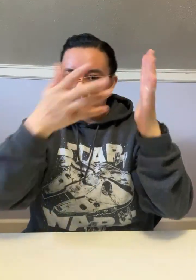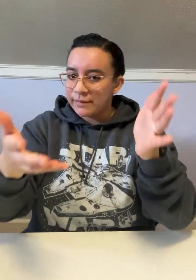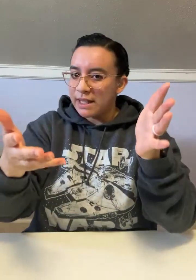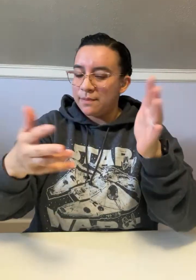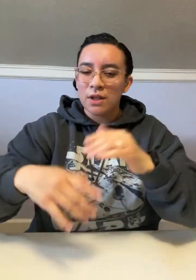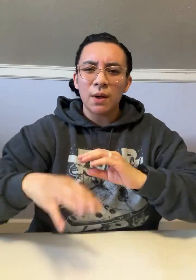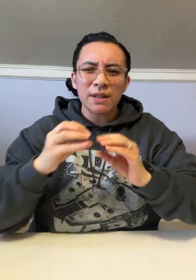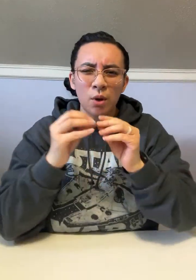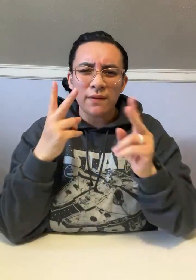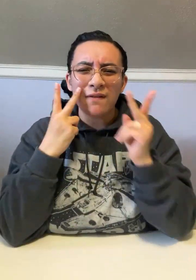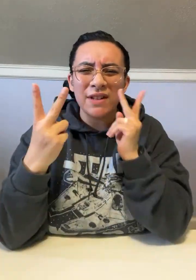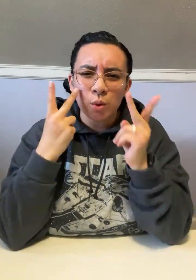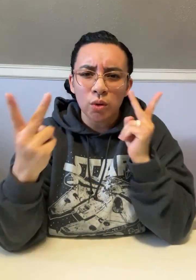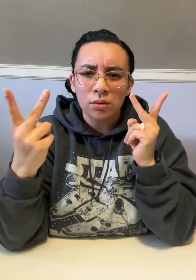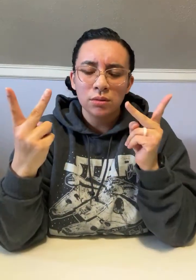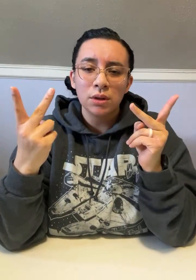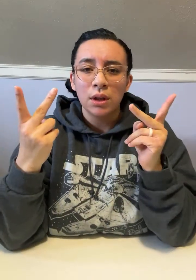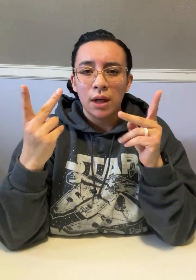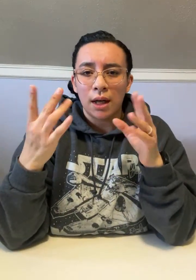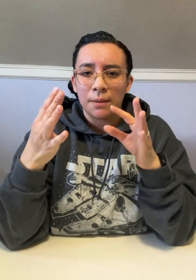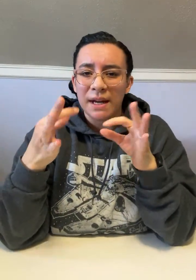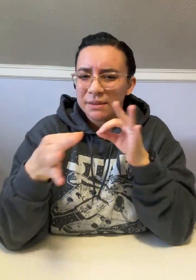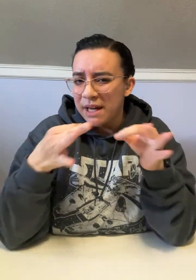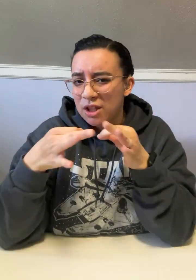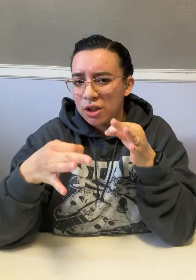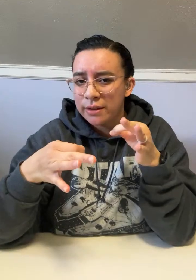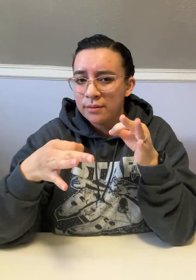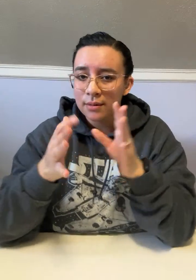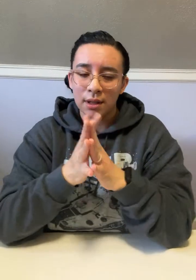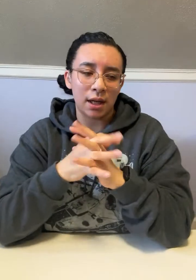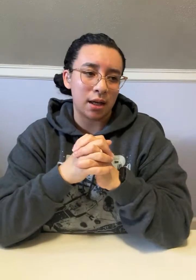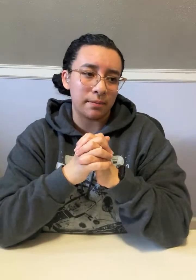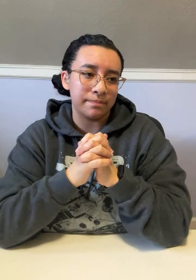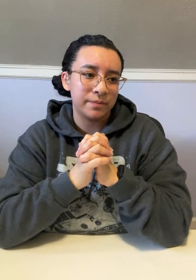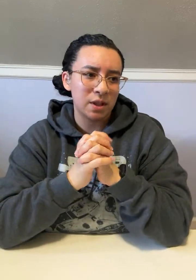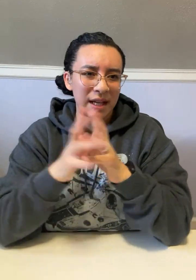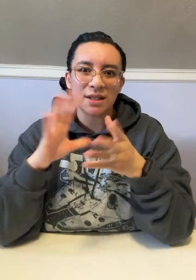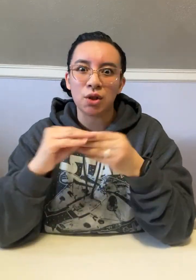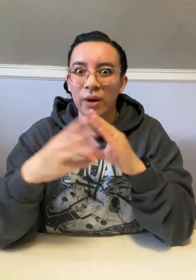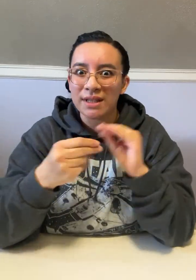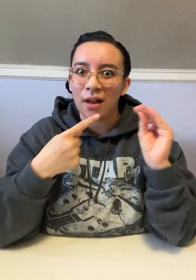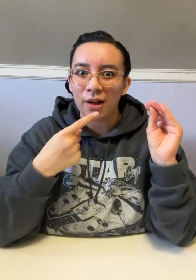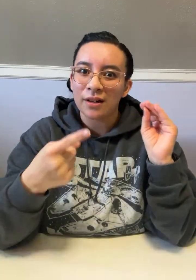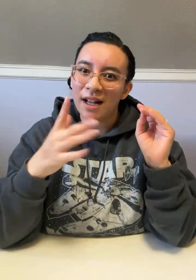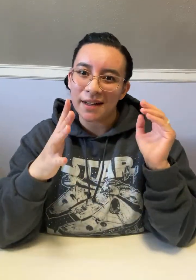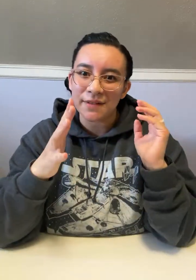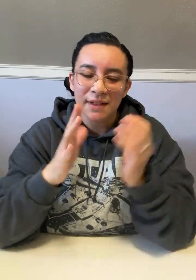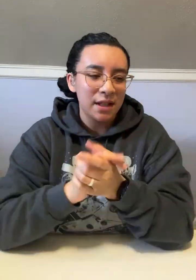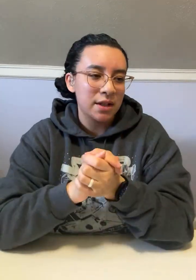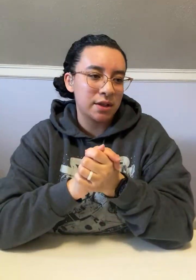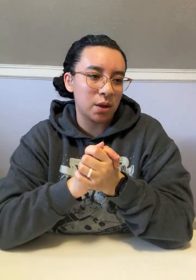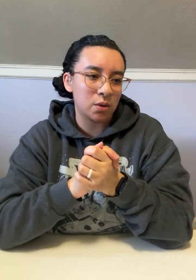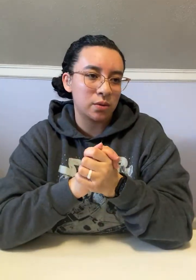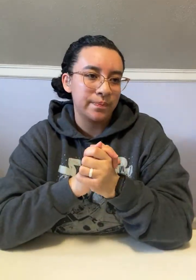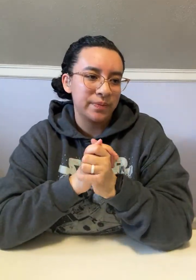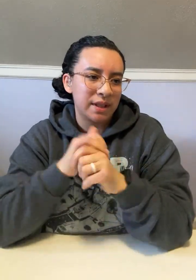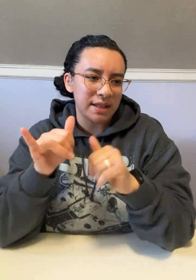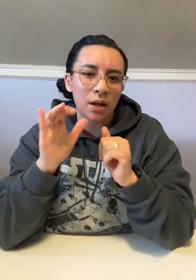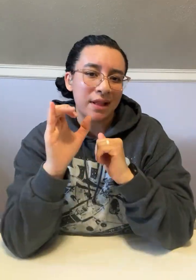See? So it's more of a visual explanation. So like a storyteller, kind of. So that's how